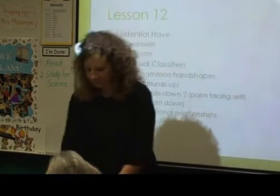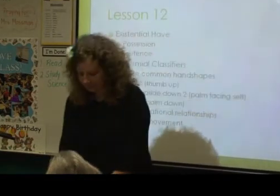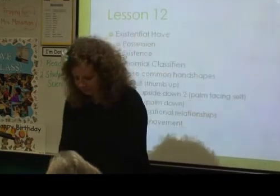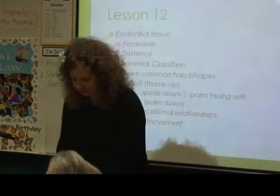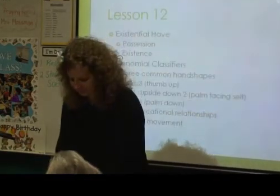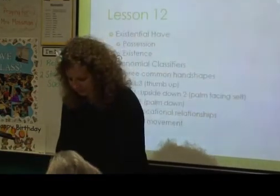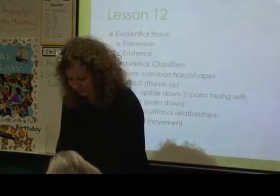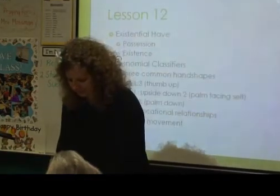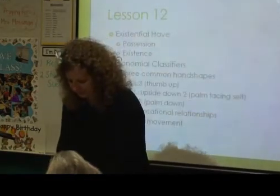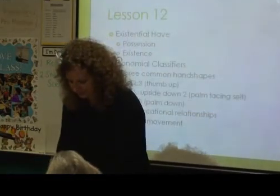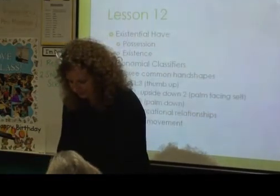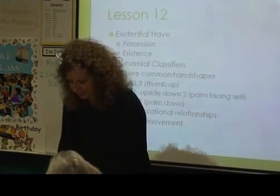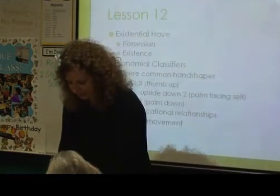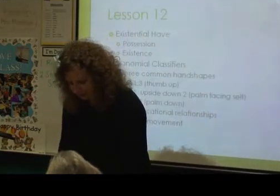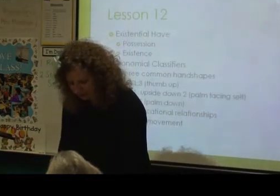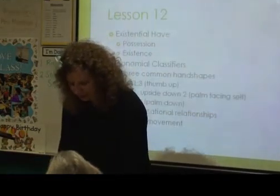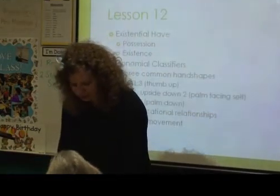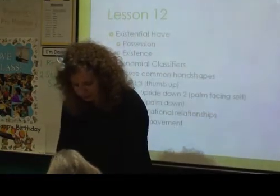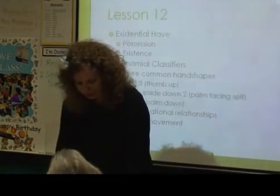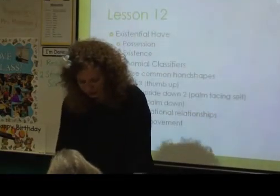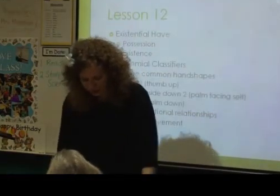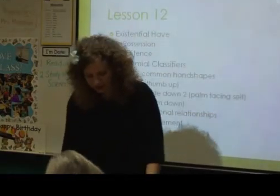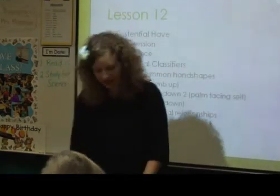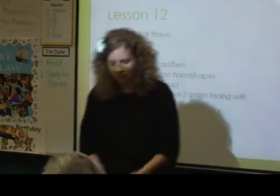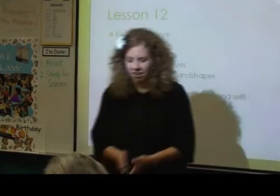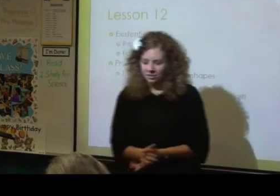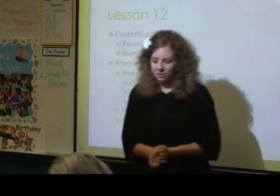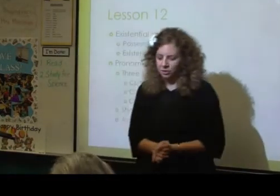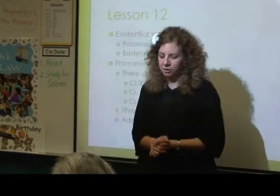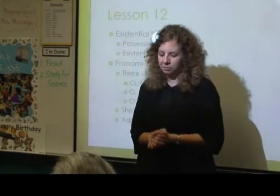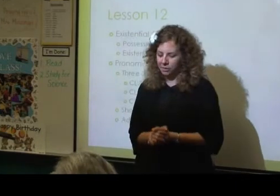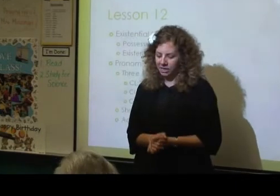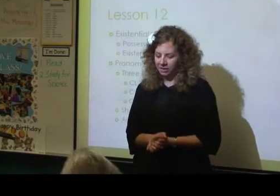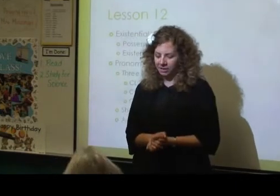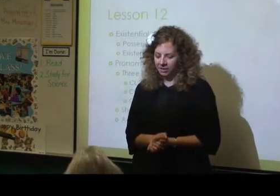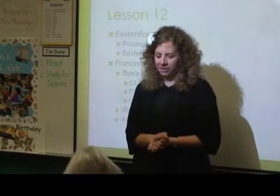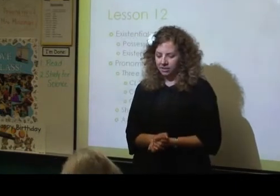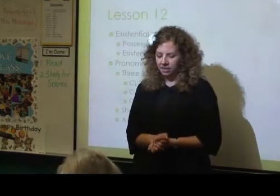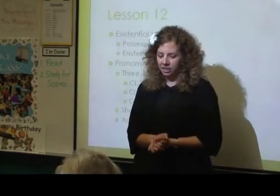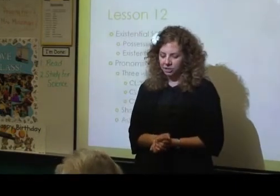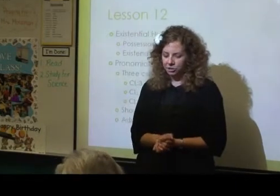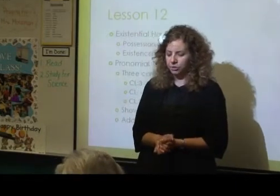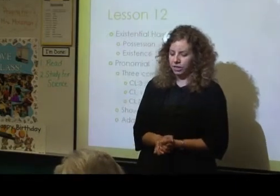So let's move on. Okay, so in B, then it's doing